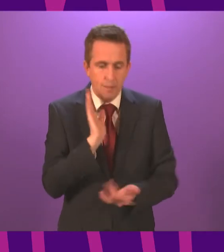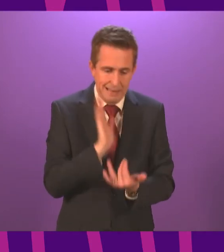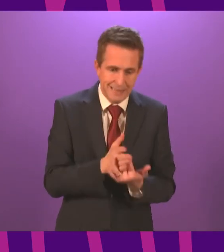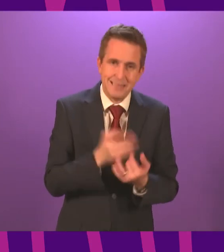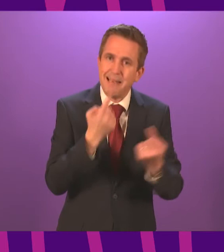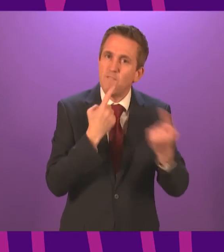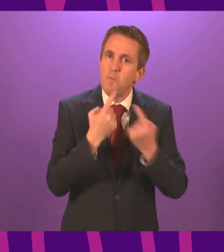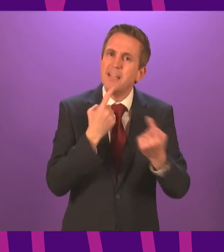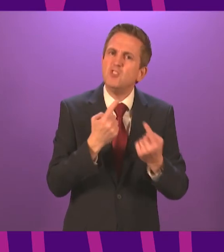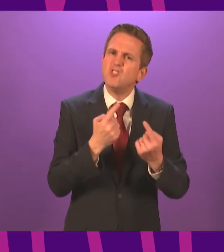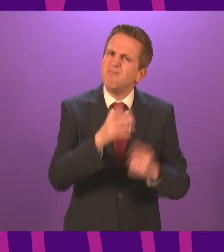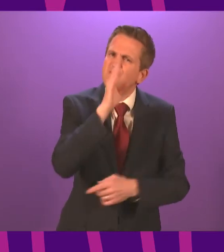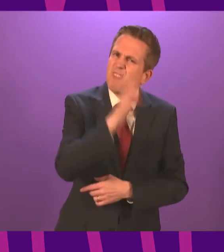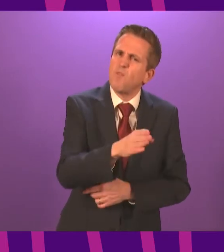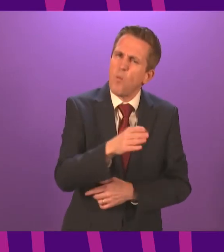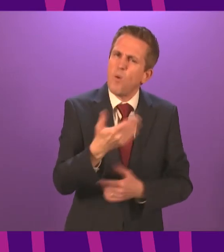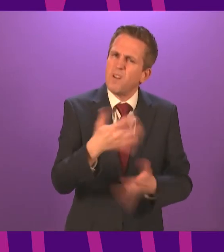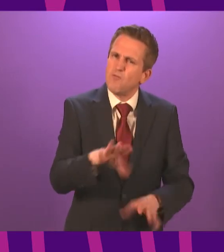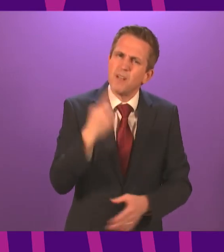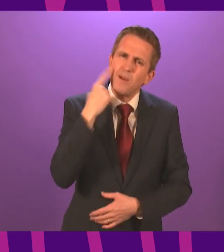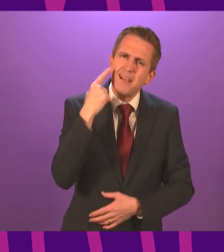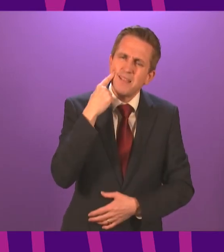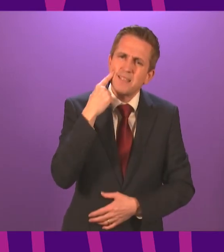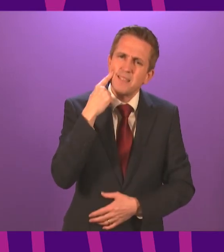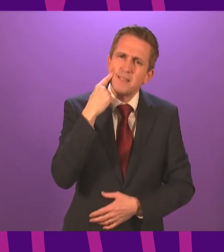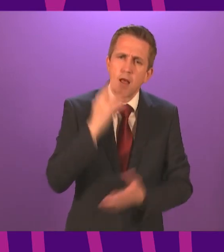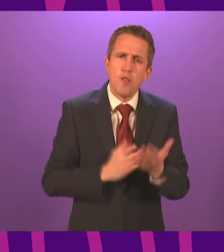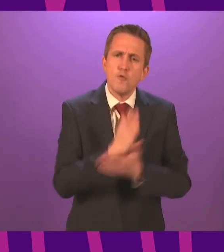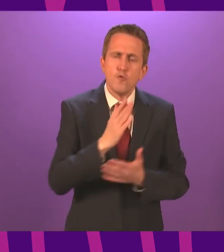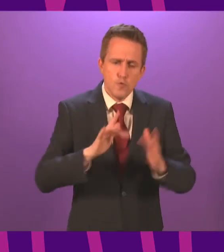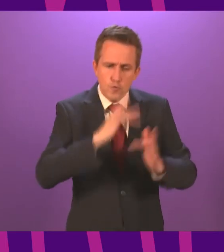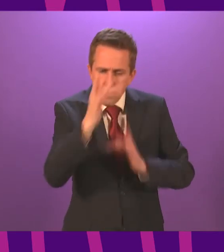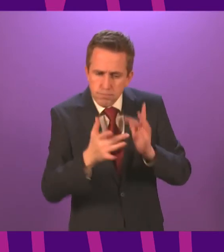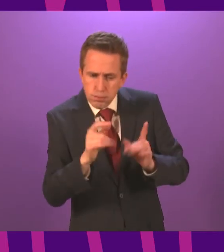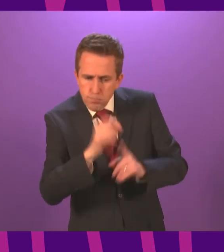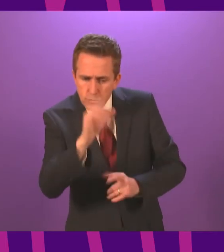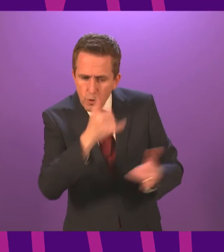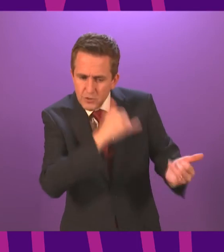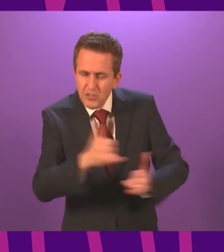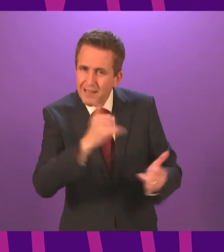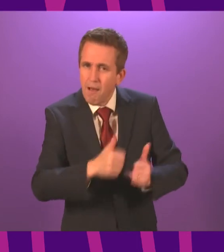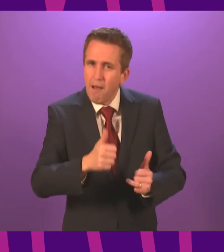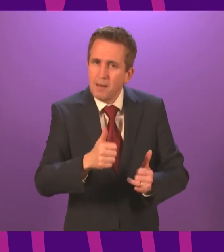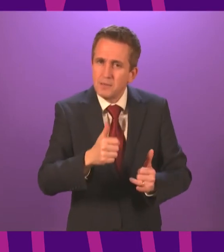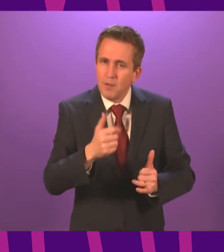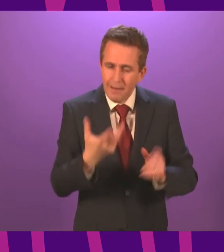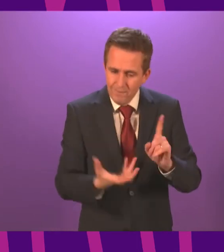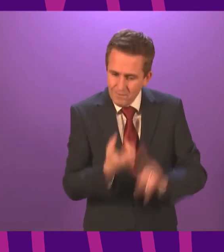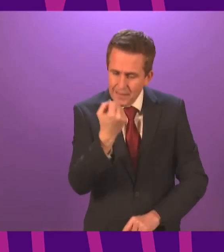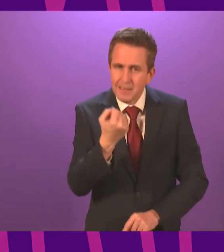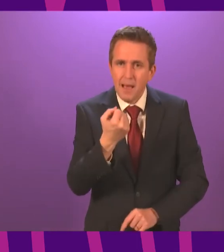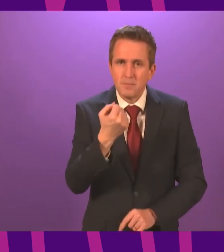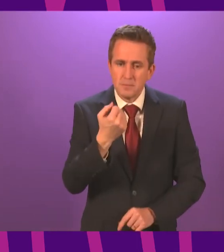information as easily and as readily as possible in the form of the postcode checker, in order to be able to identify